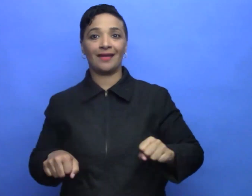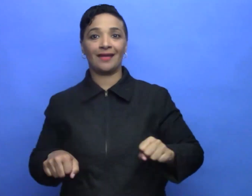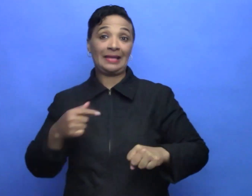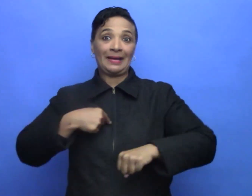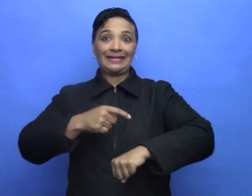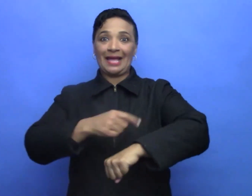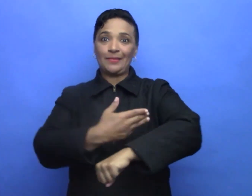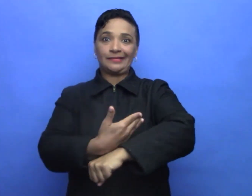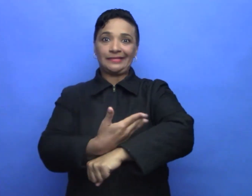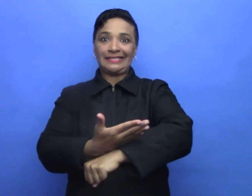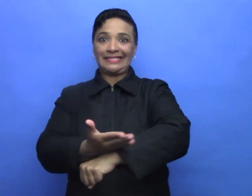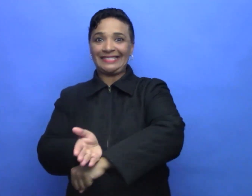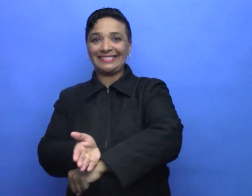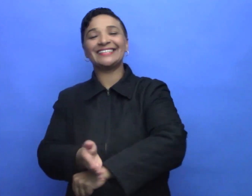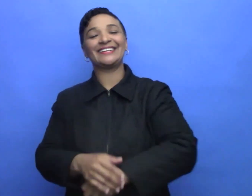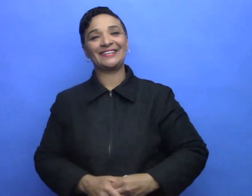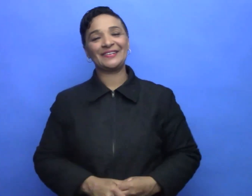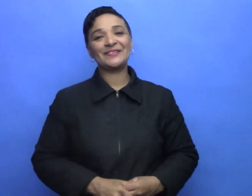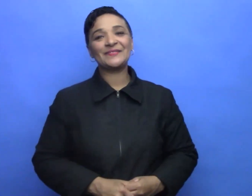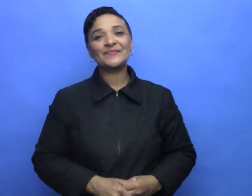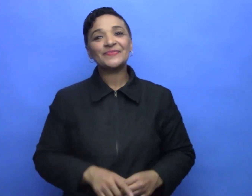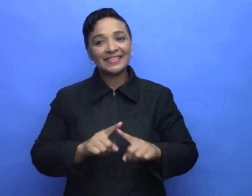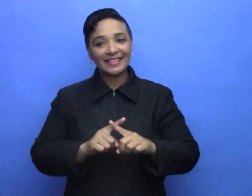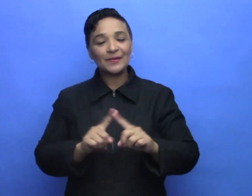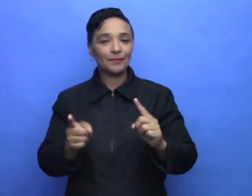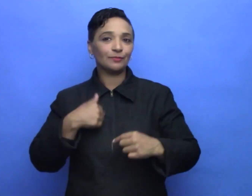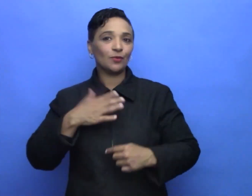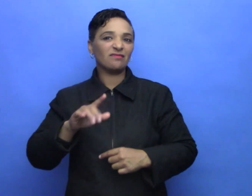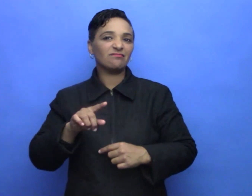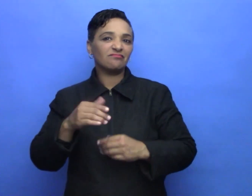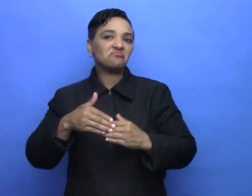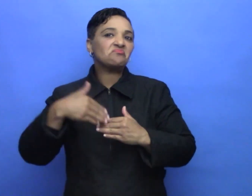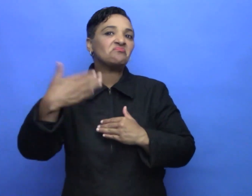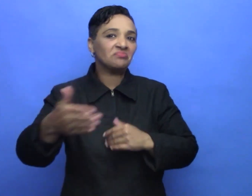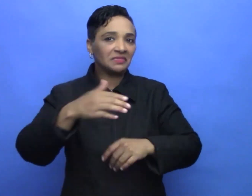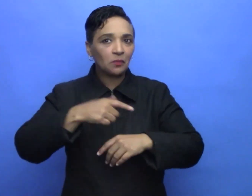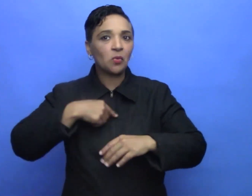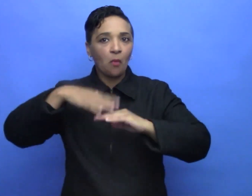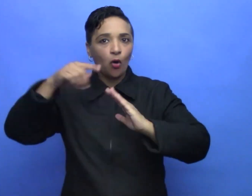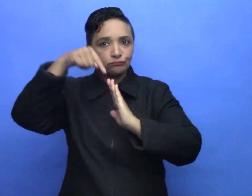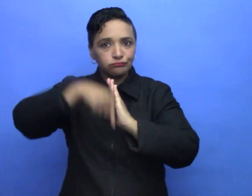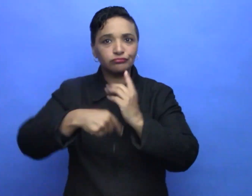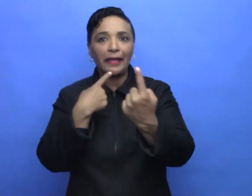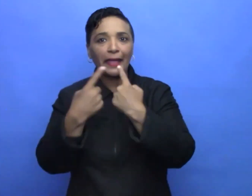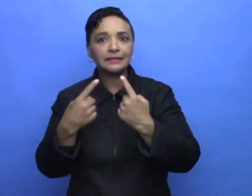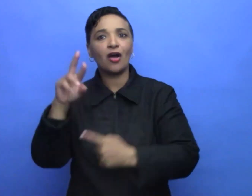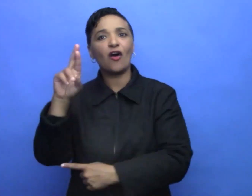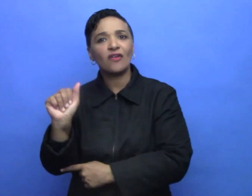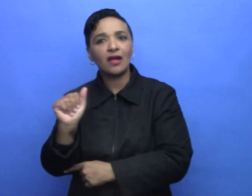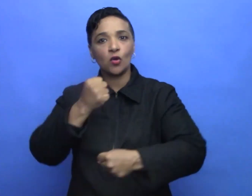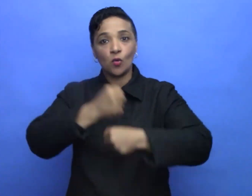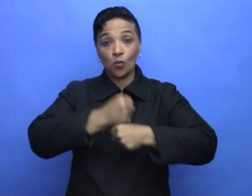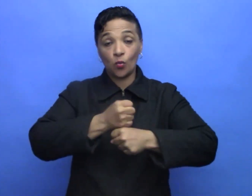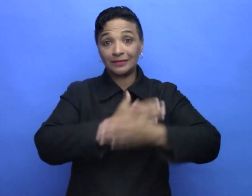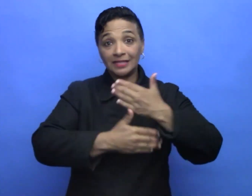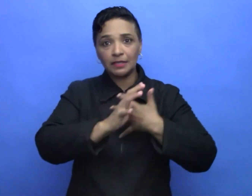more than is located for me, but maybe at some other time we can speak about reasonable accommodations